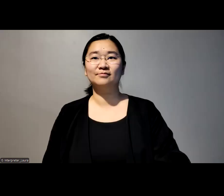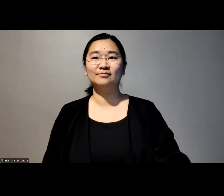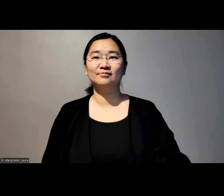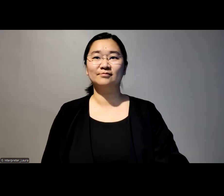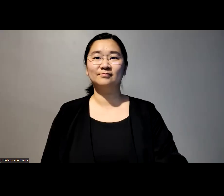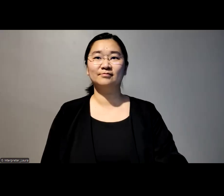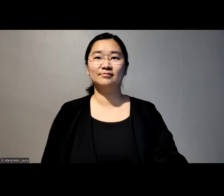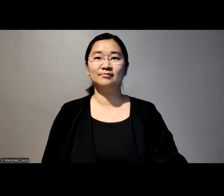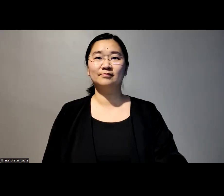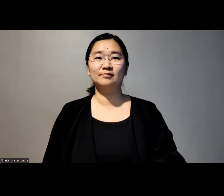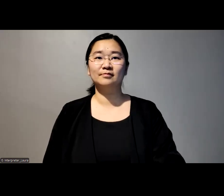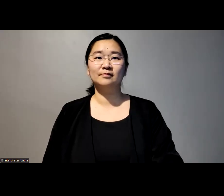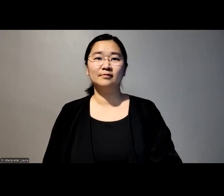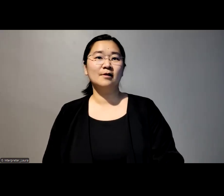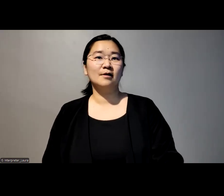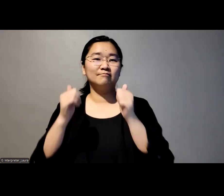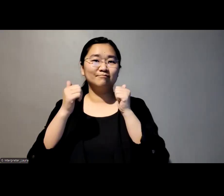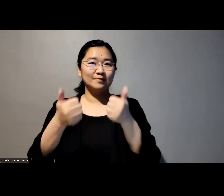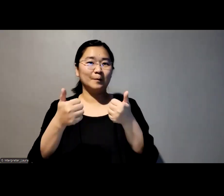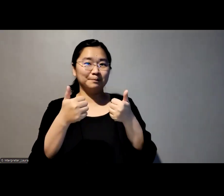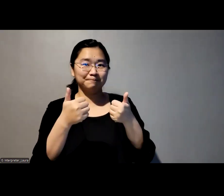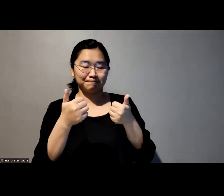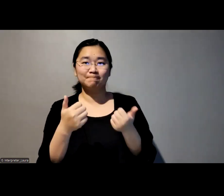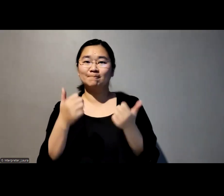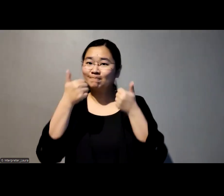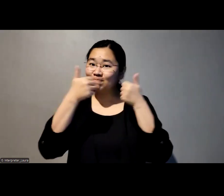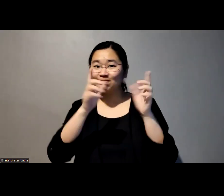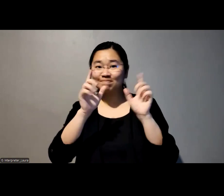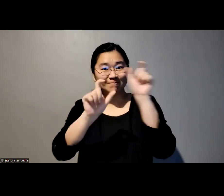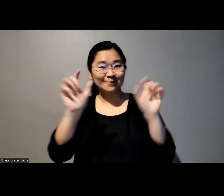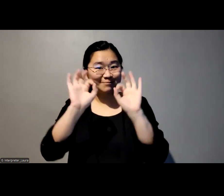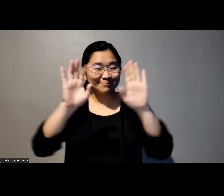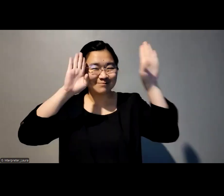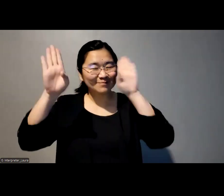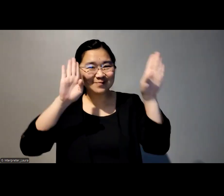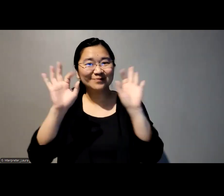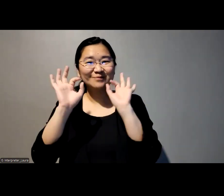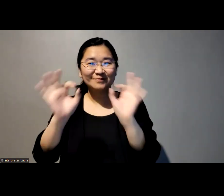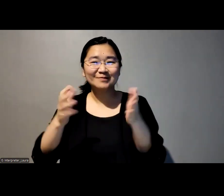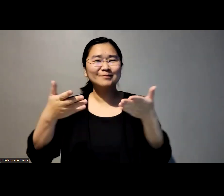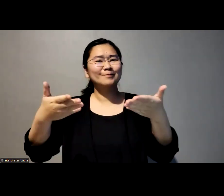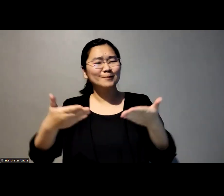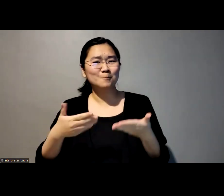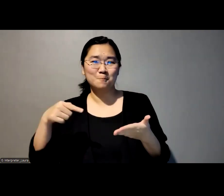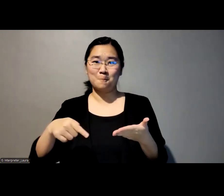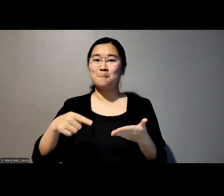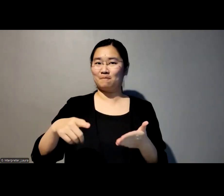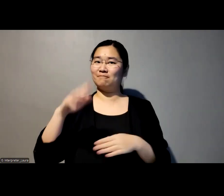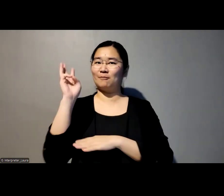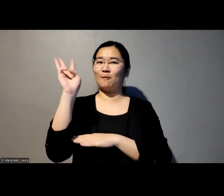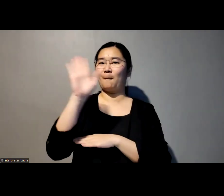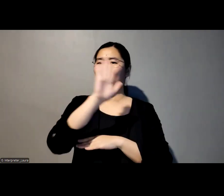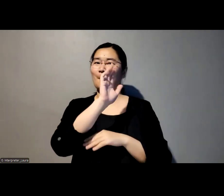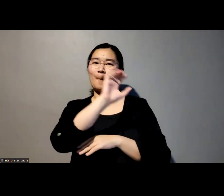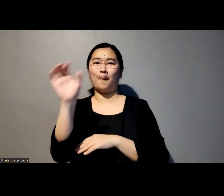Welcome everyone to today's webinar, which is it's one of the Global Coalition